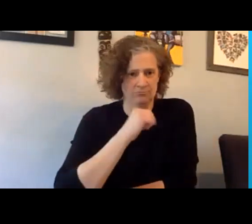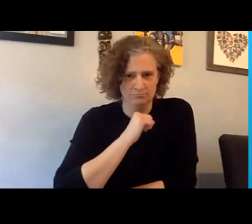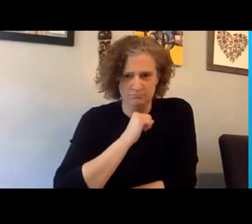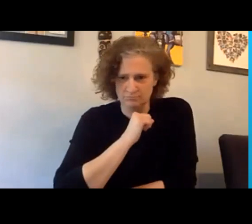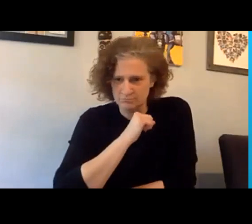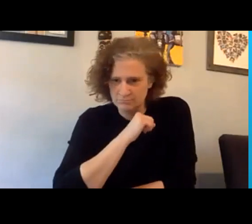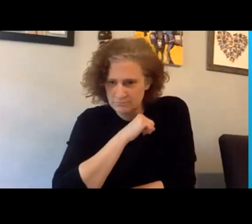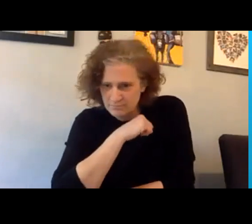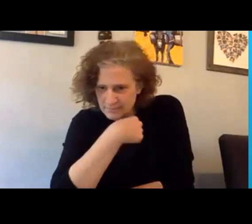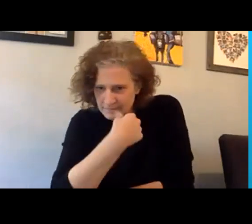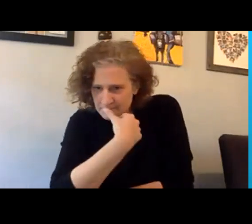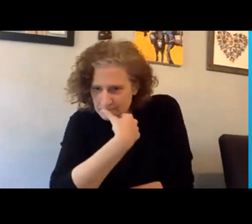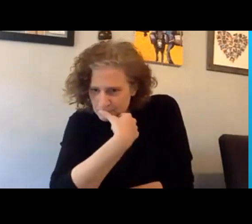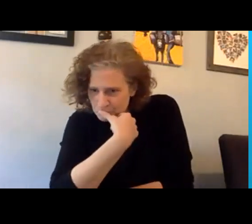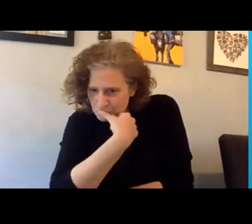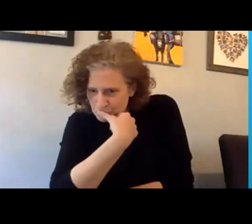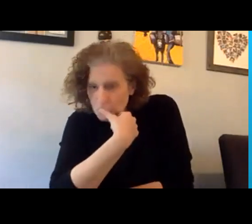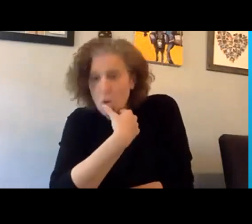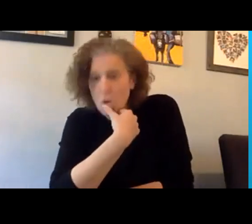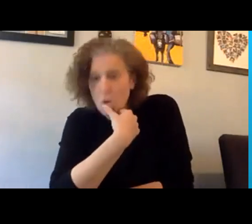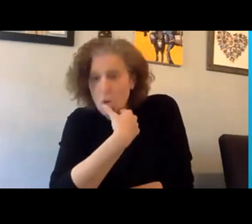You can use a dishwasher.